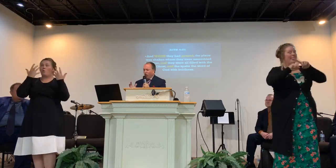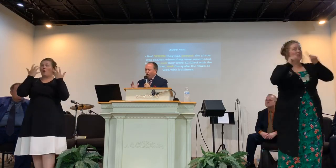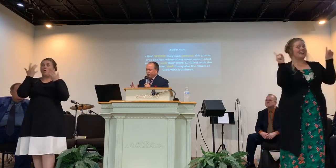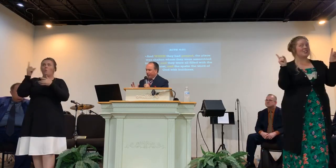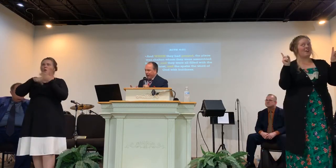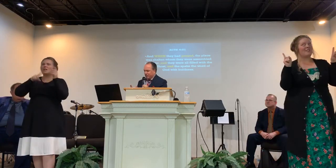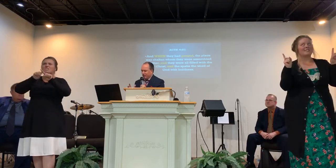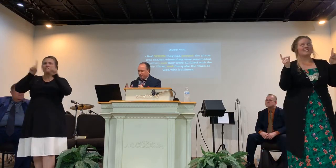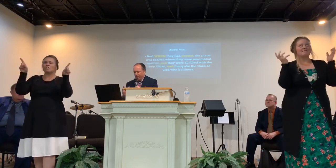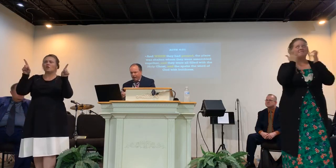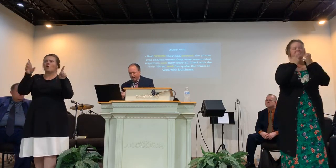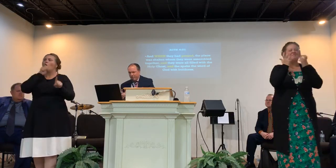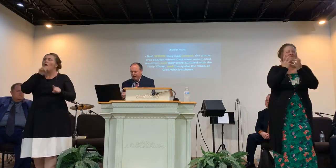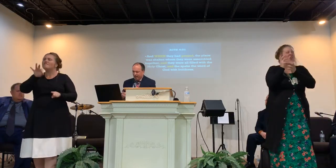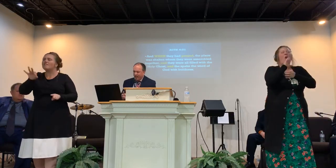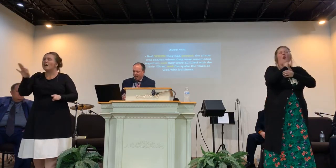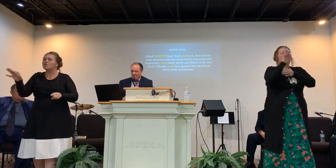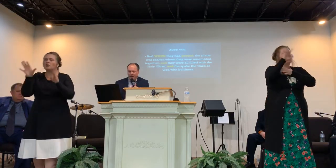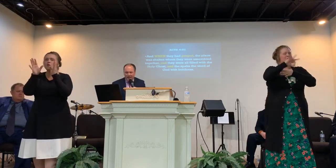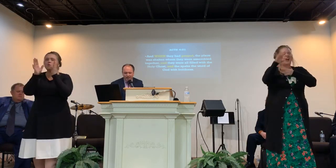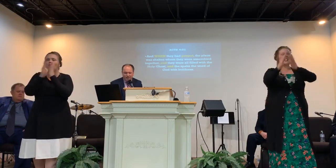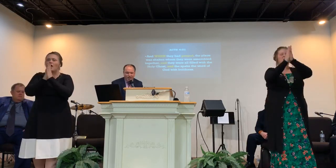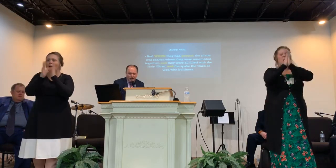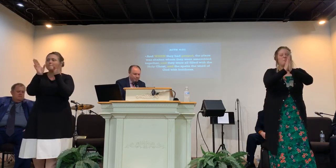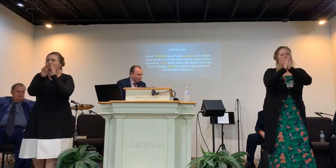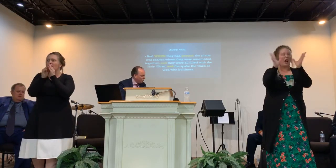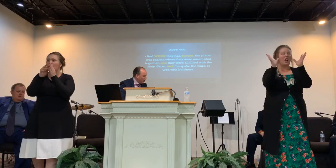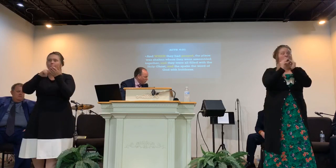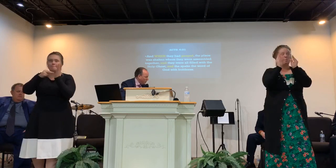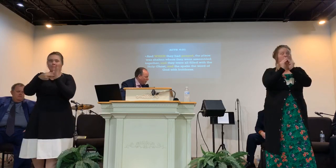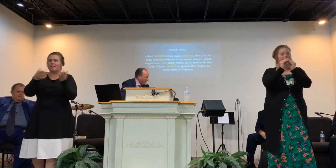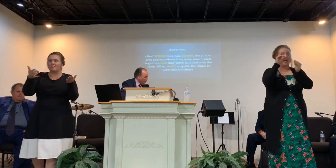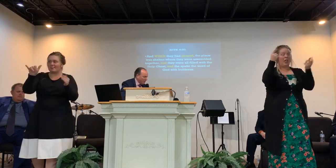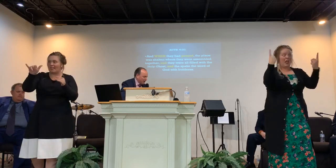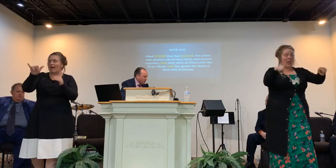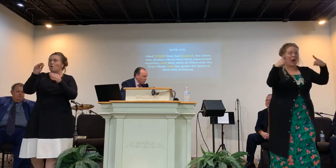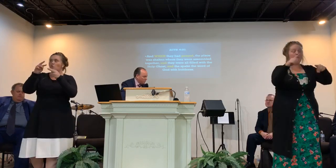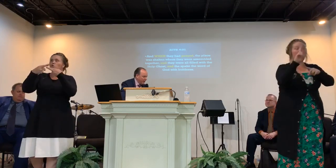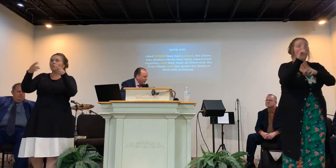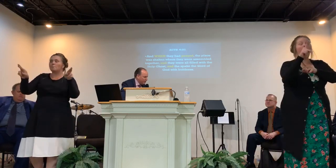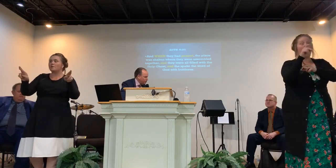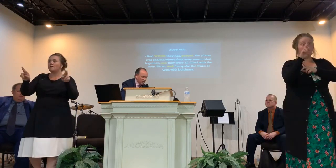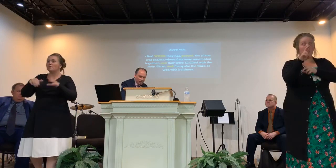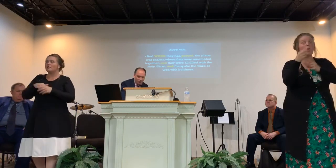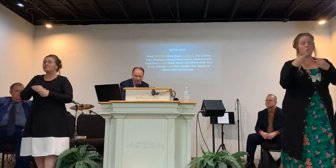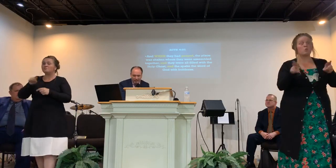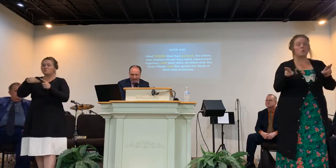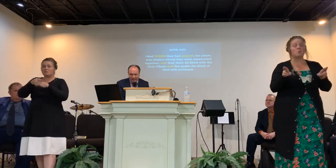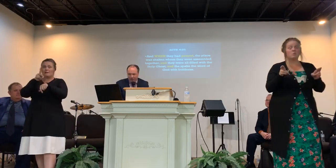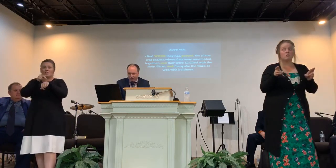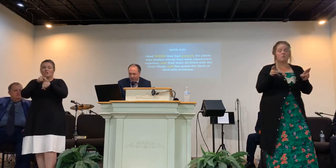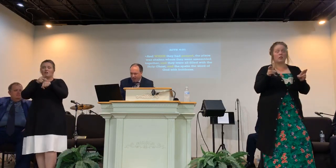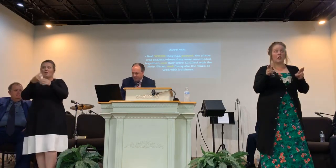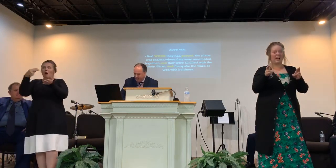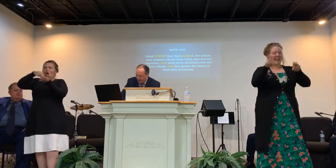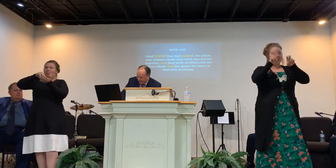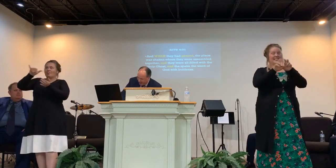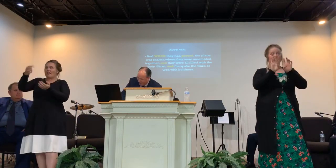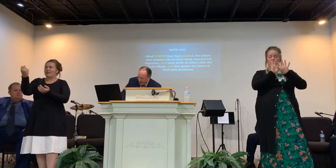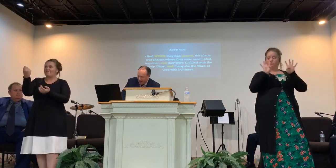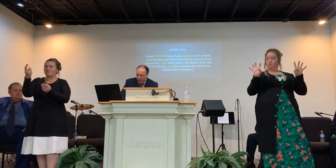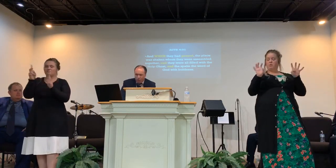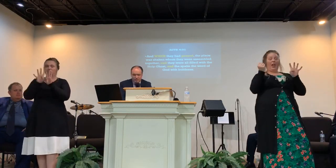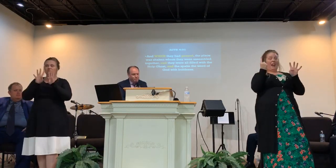an old-fashioned prayer meeting made in that upper room. Because when Peter stood up with the 11 on that